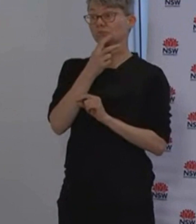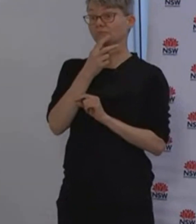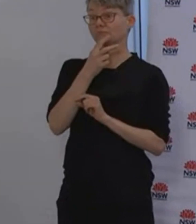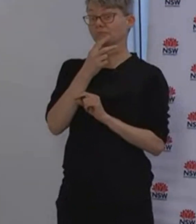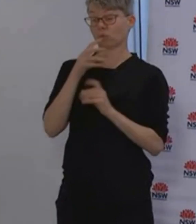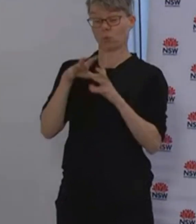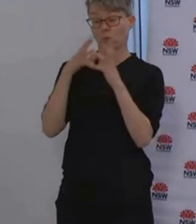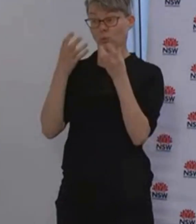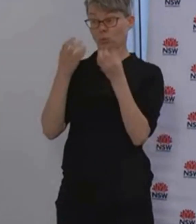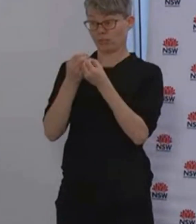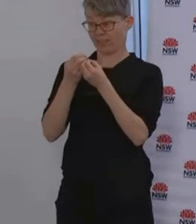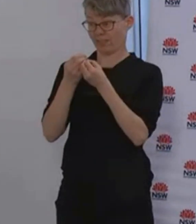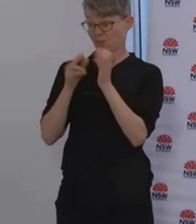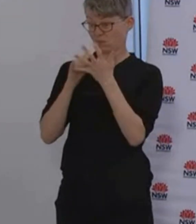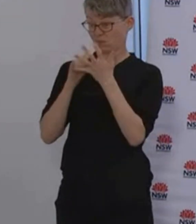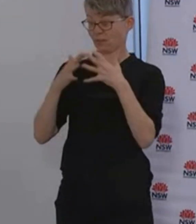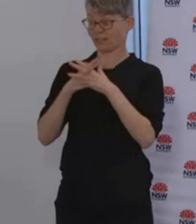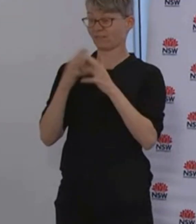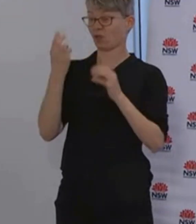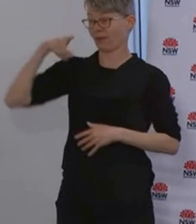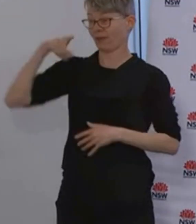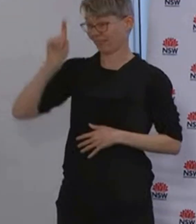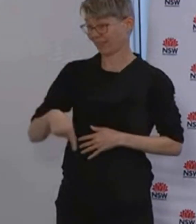number of cases in New South Wales to